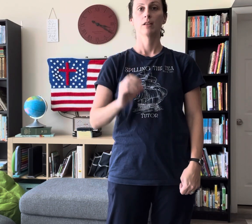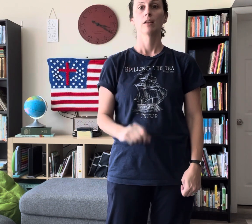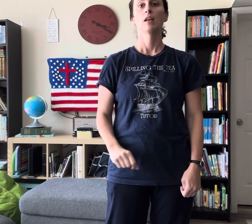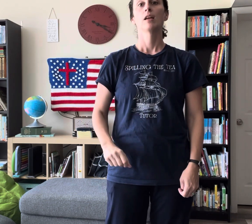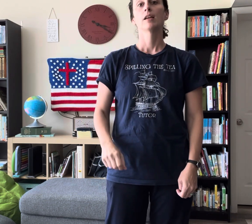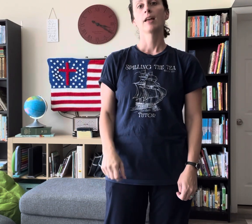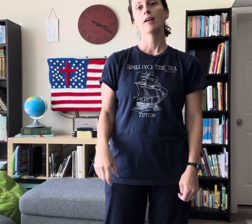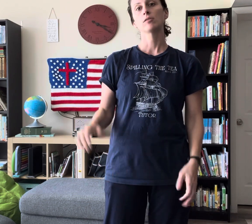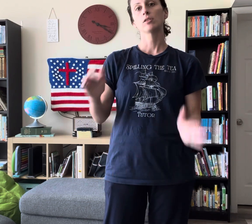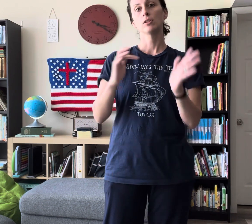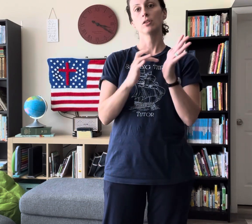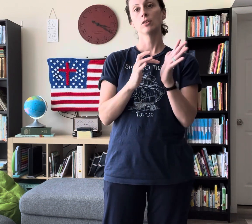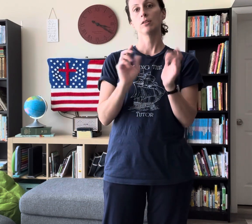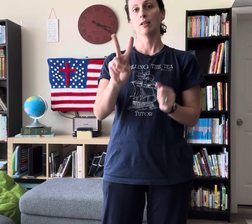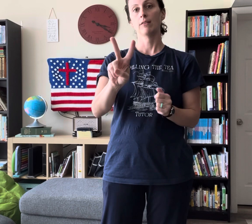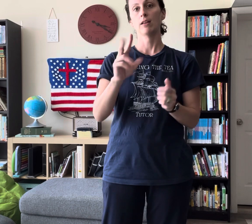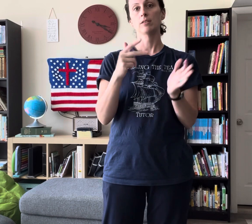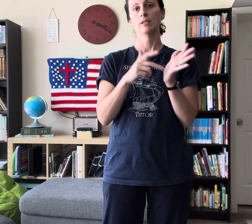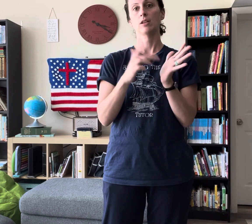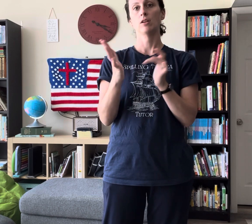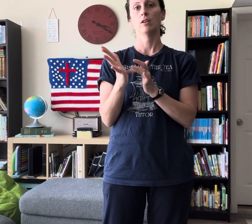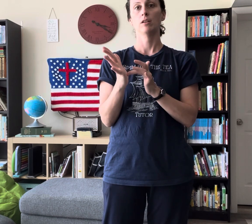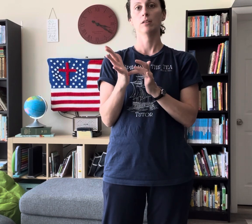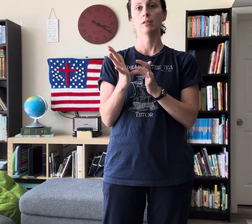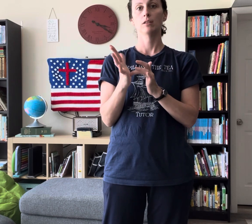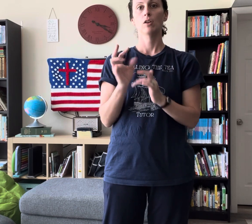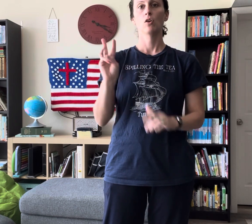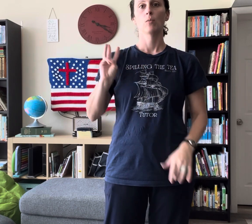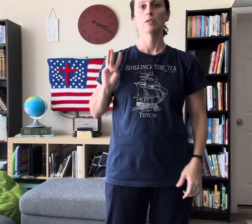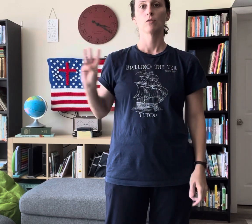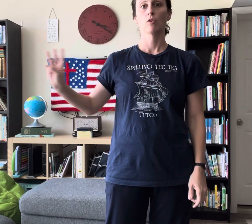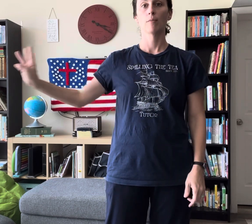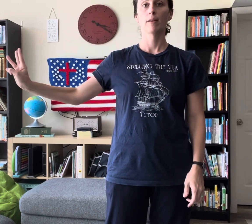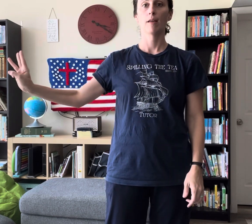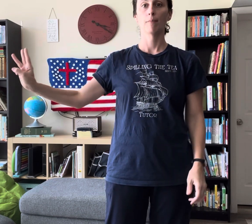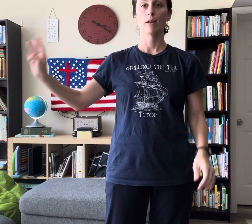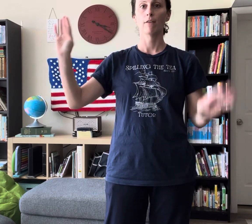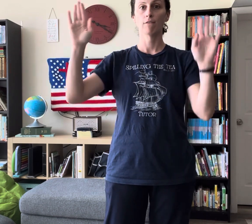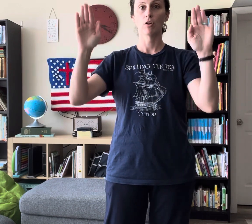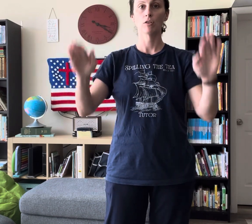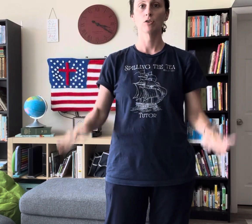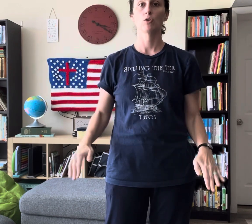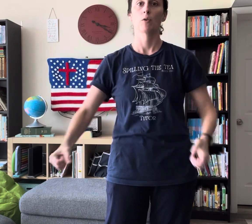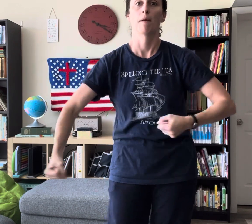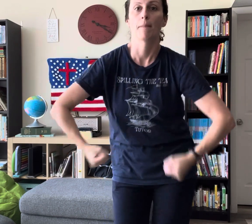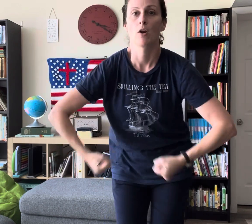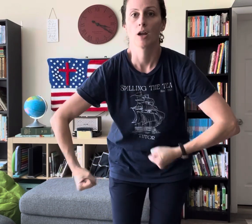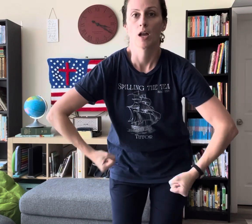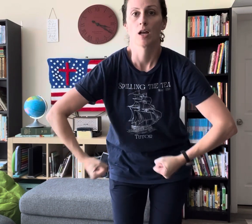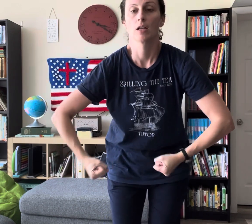1500. Council of Chalcedon. Western Roman Empire falls to barbarians.